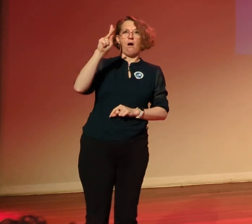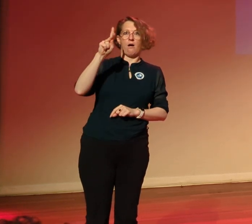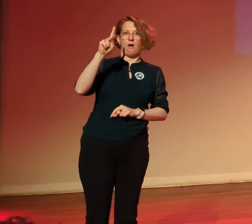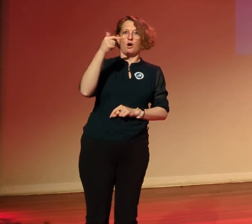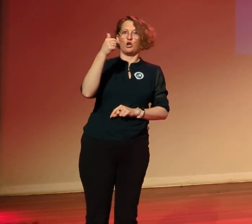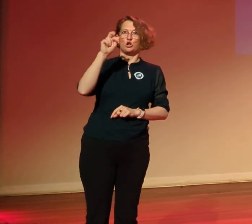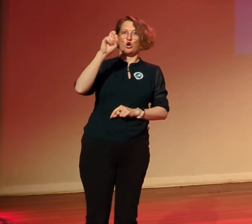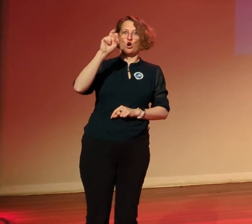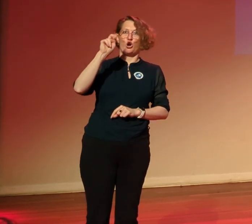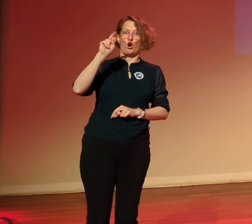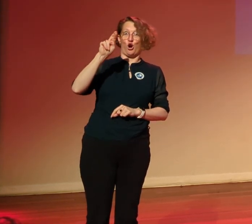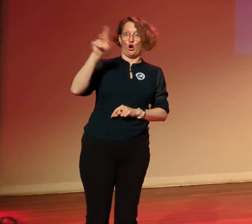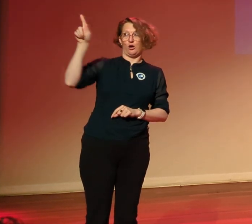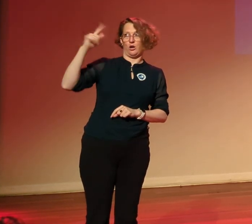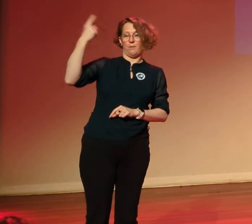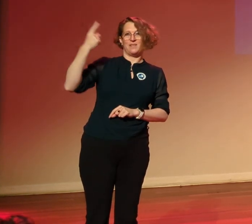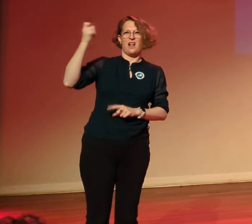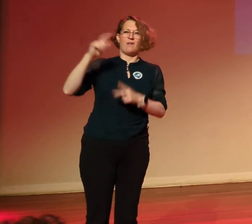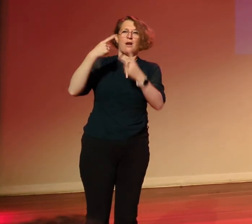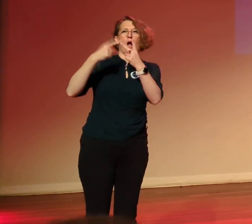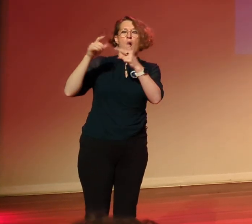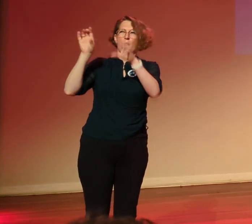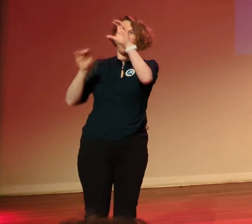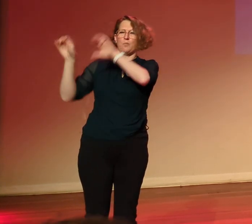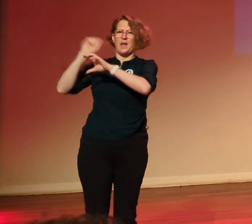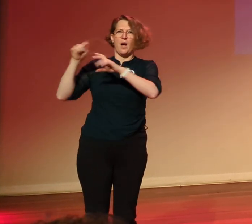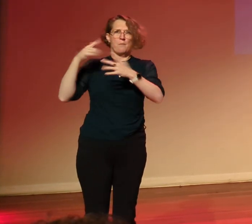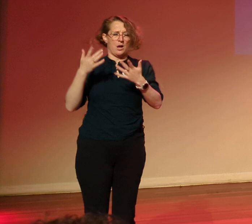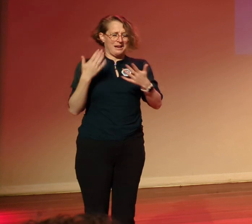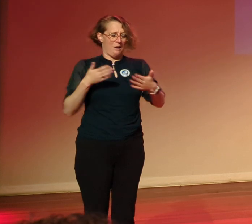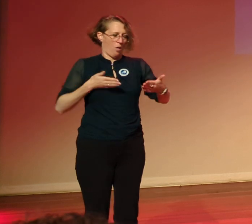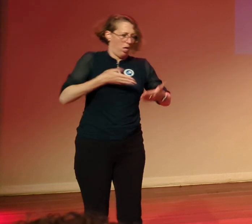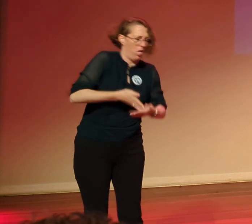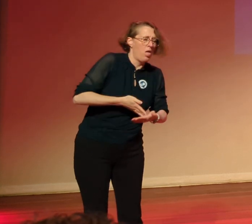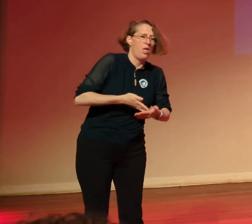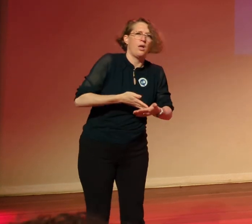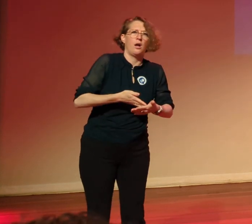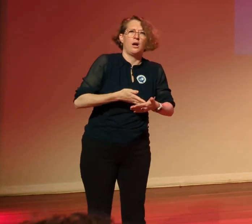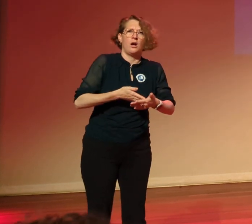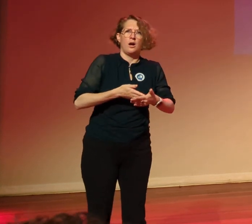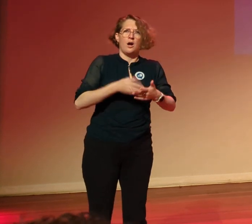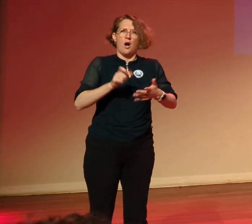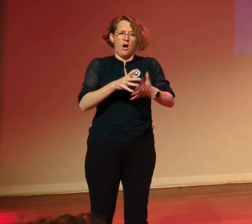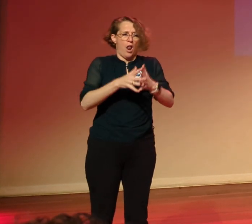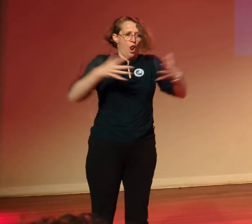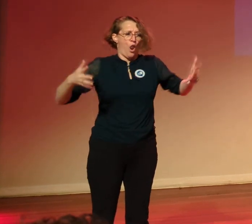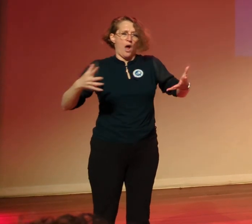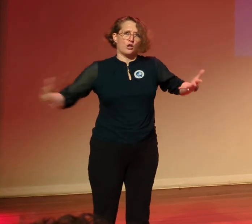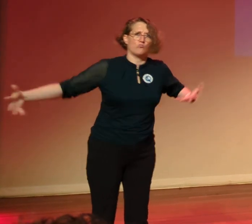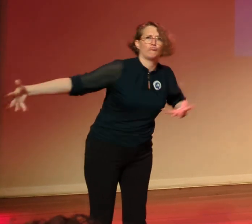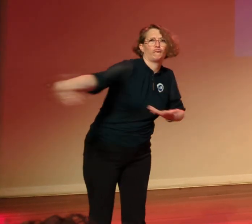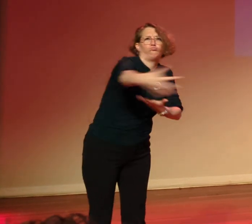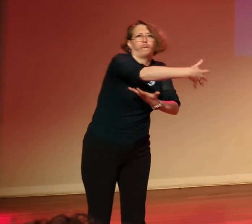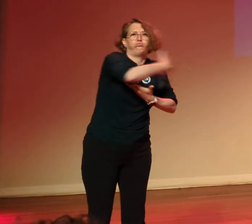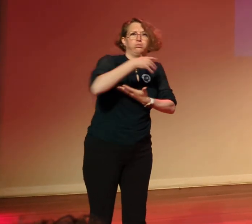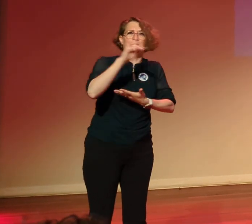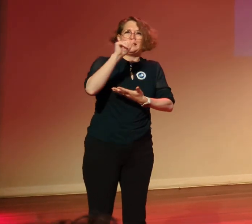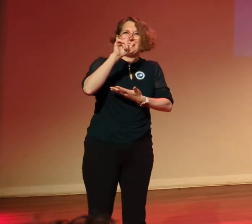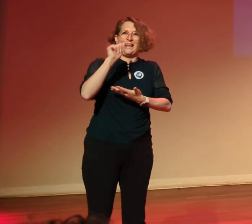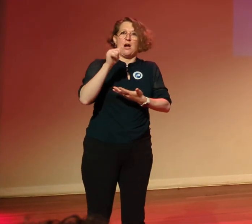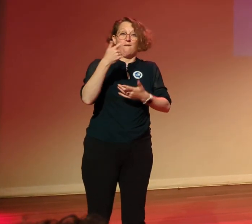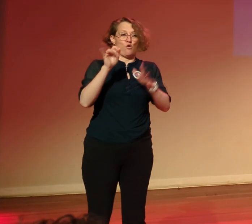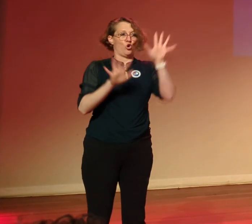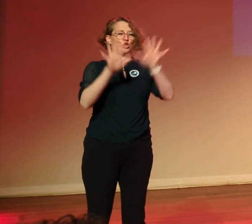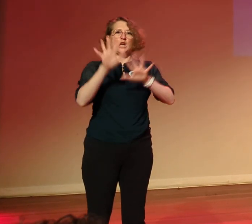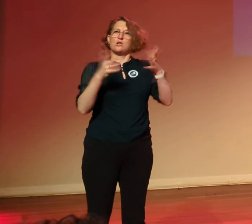of the lab. But we have this problem of not being able to create large data sets that are annotated for gesture. And